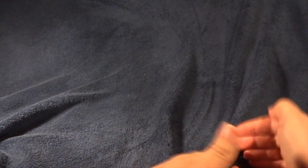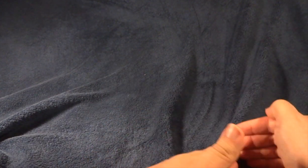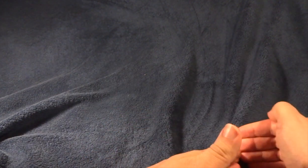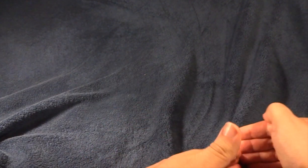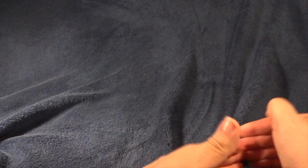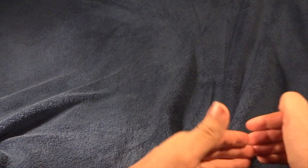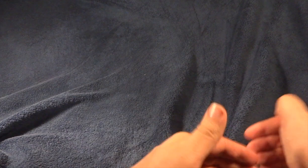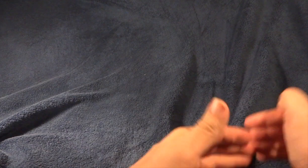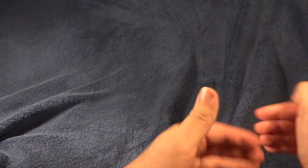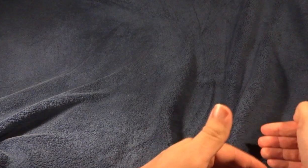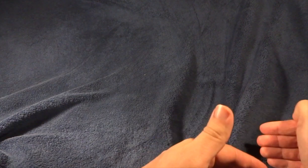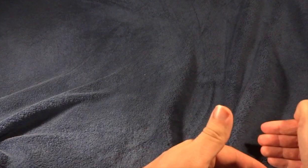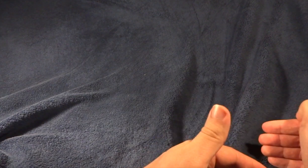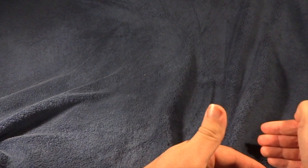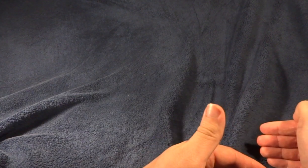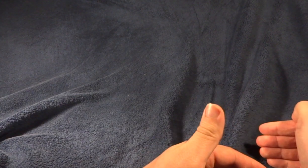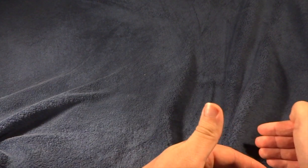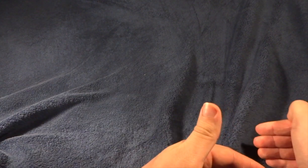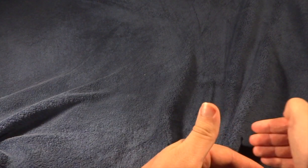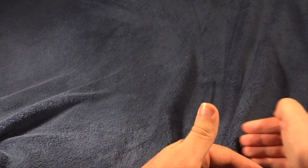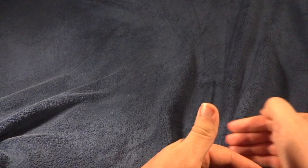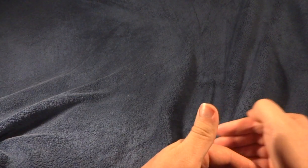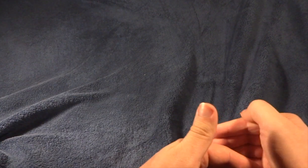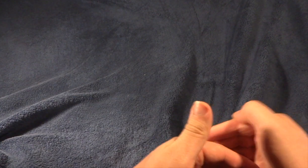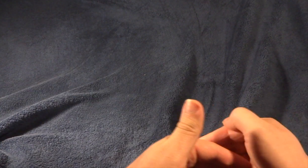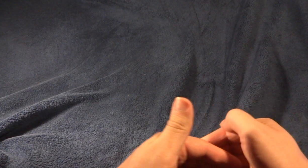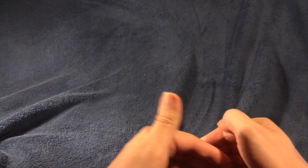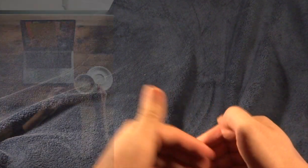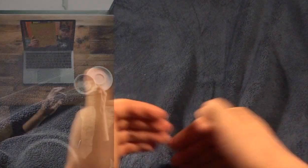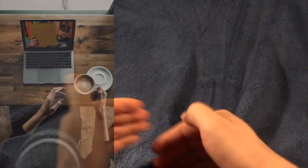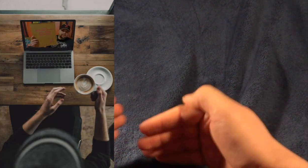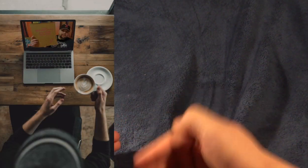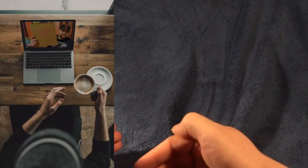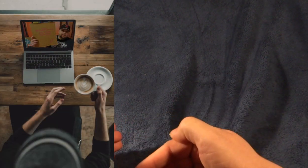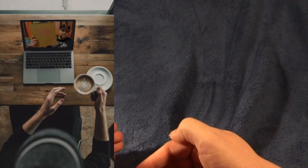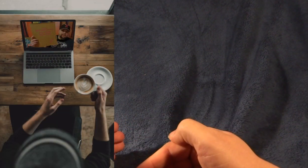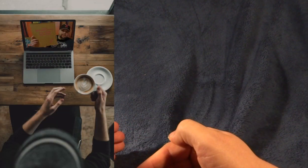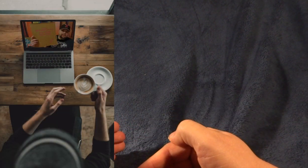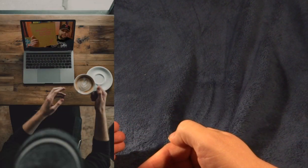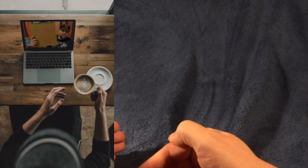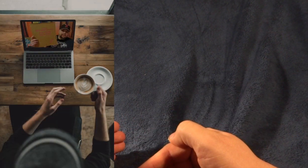before going to work, and end at night,